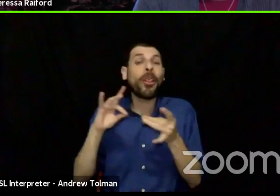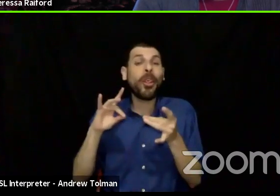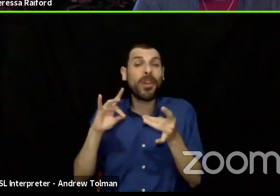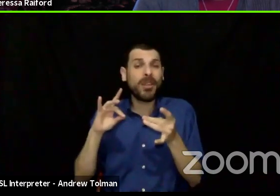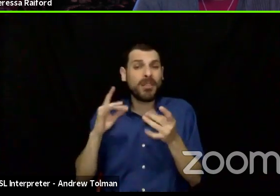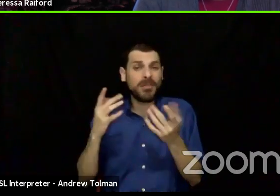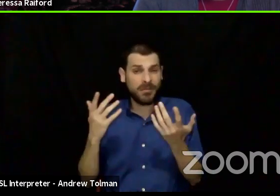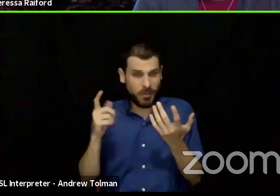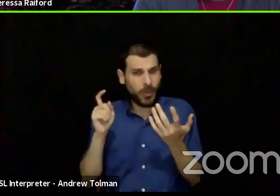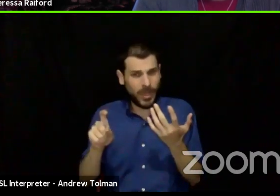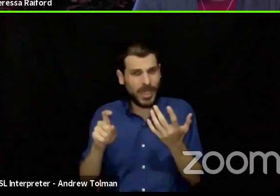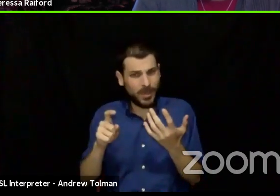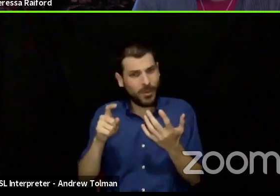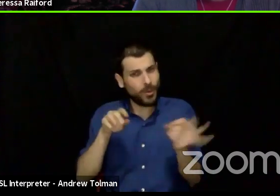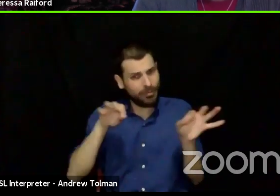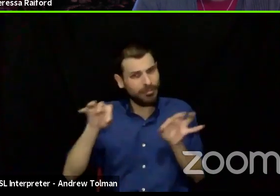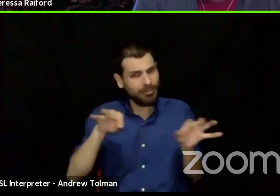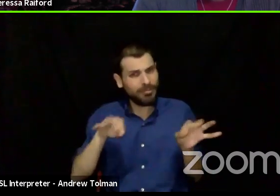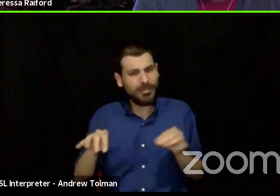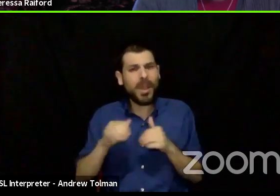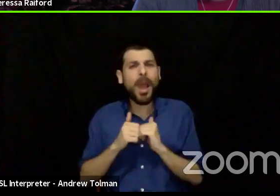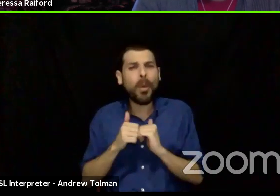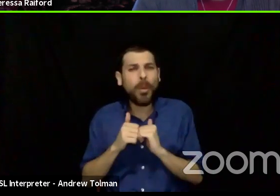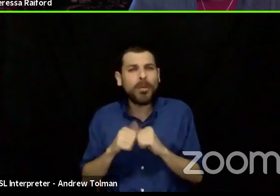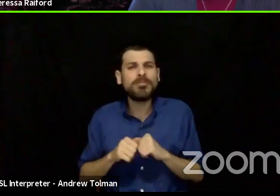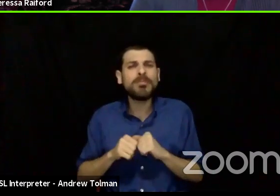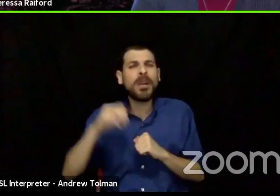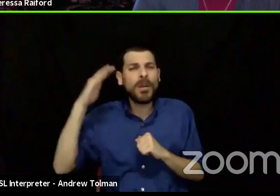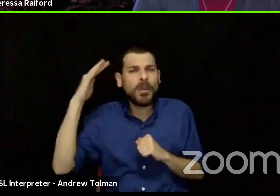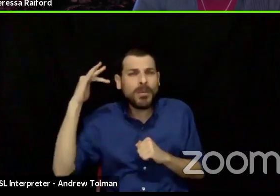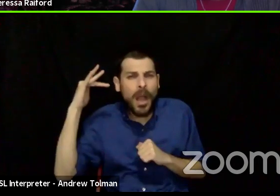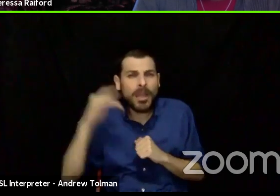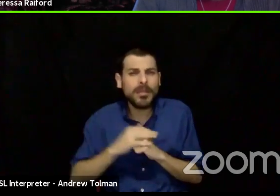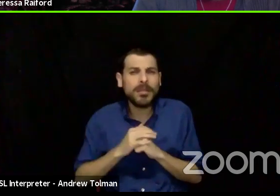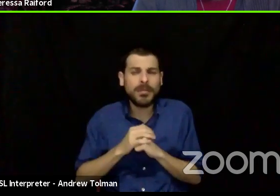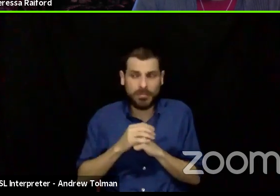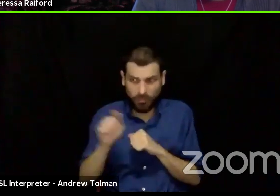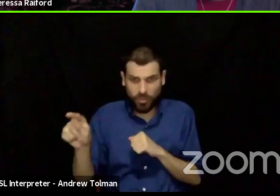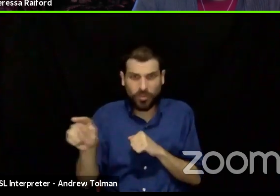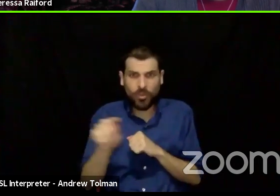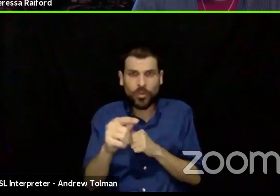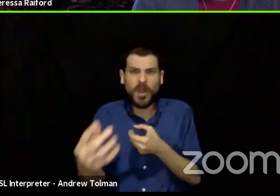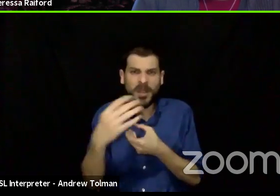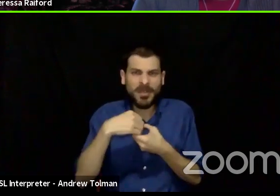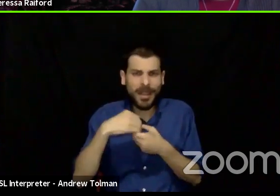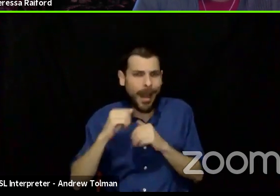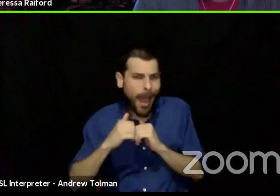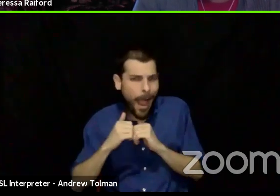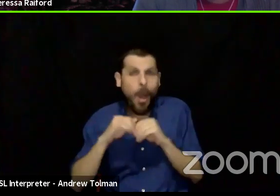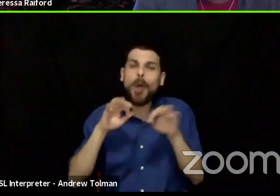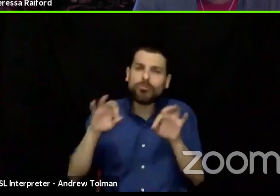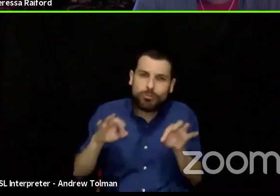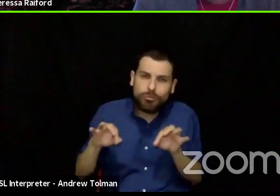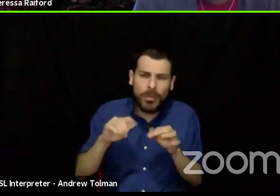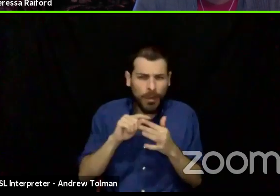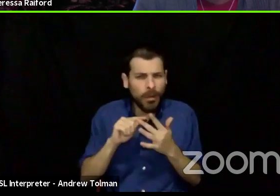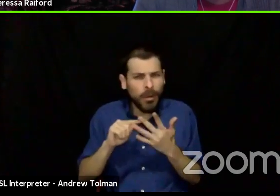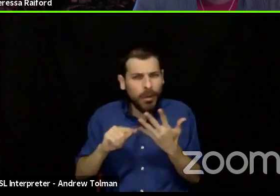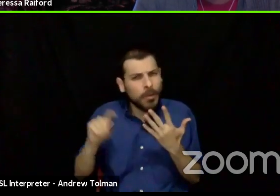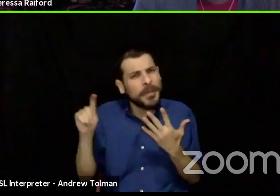what these promises are, how they affect them, how they can participate. Because like you said, when I moved back